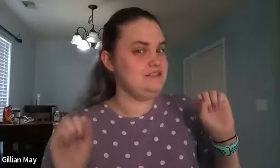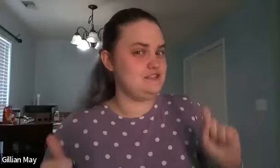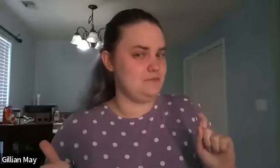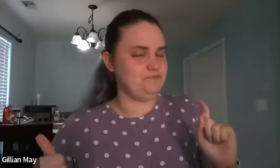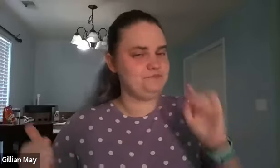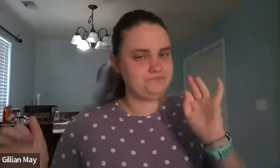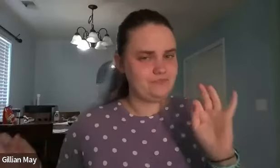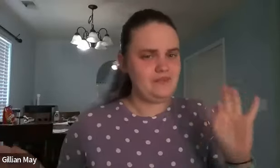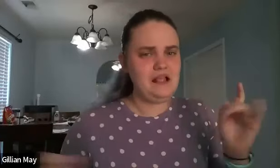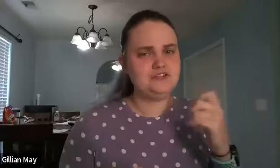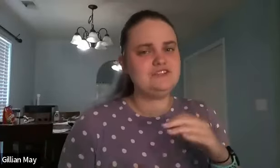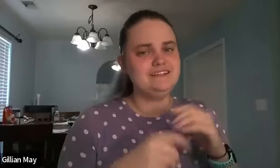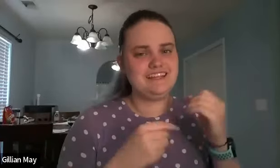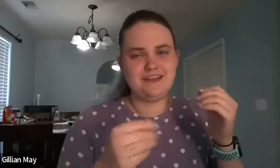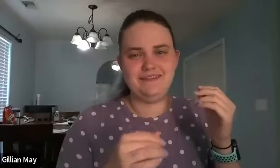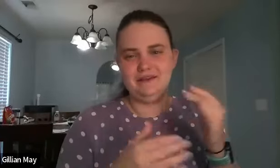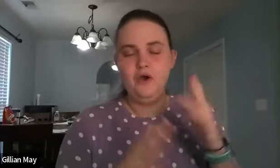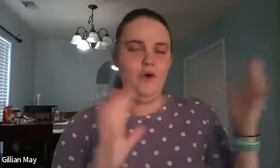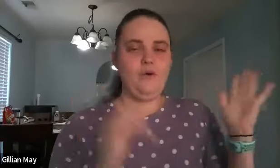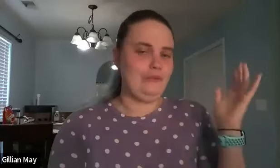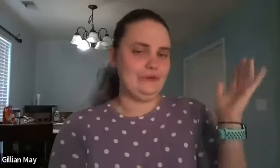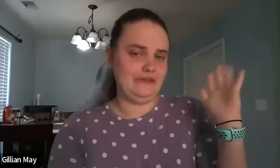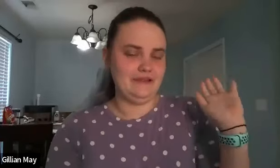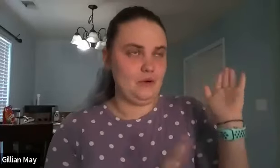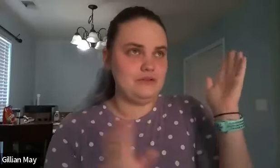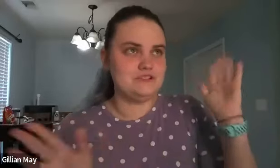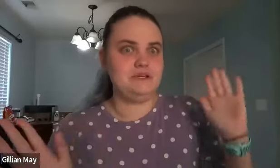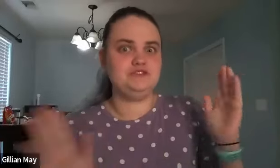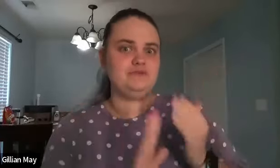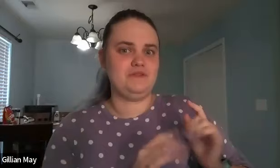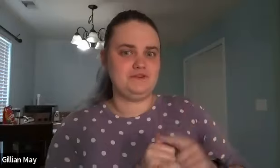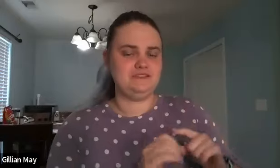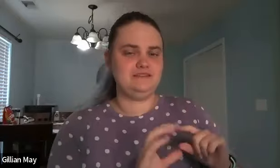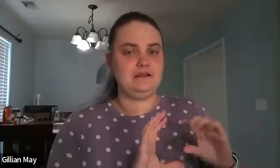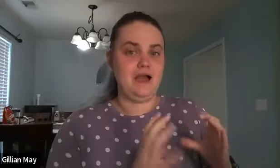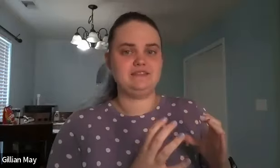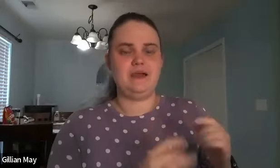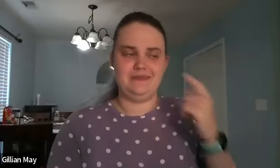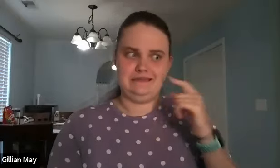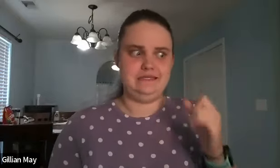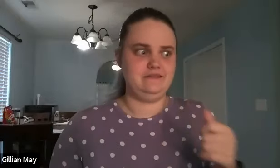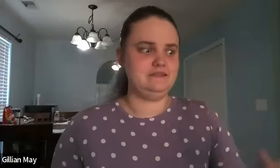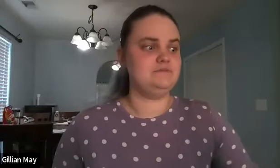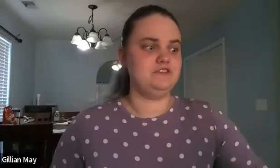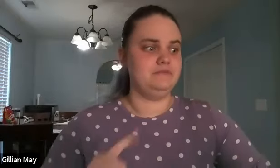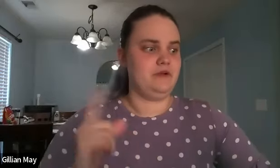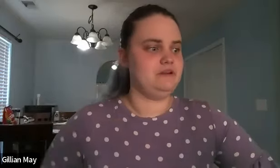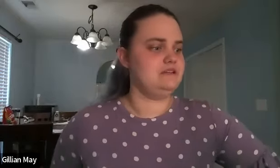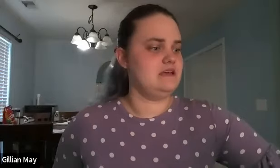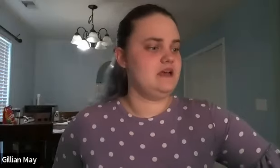So I usually like to give that like whole little thing, like whole little speech on the first class, but I think I did it this time. So I wanted to say